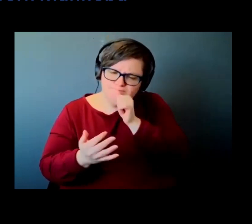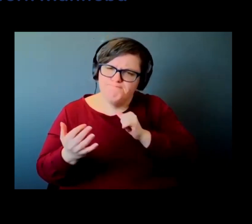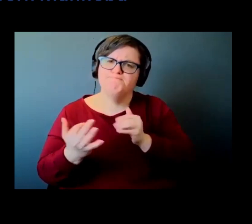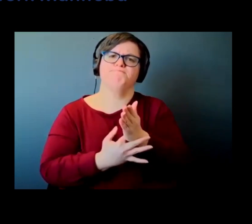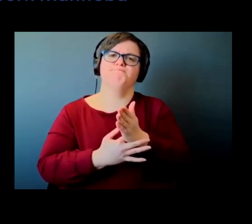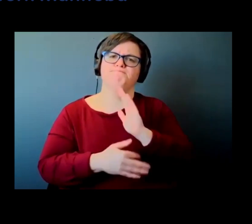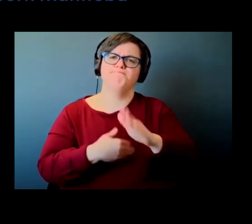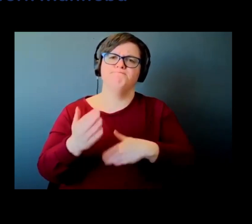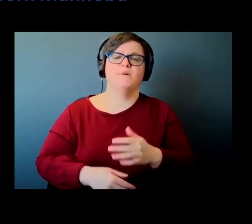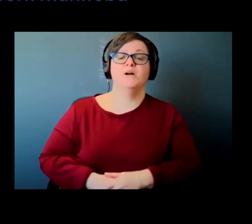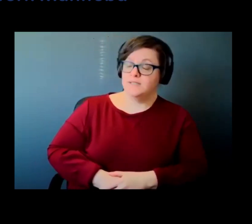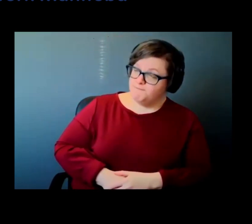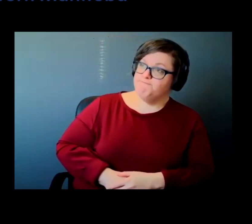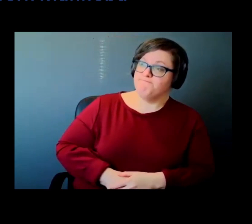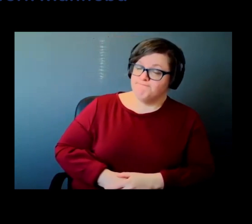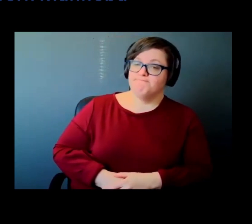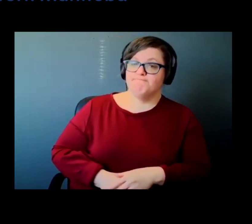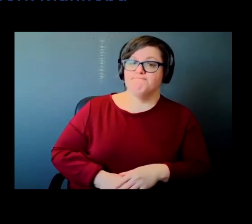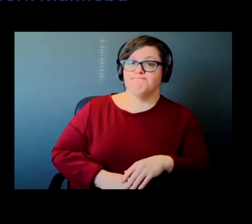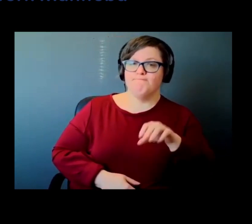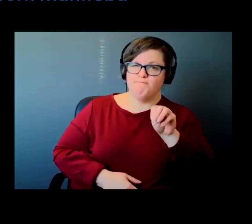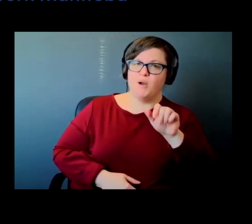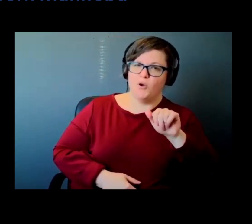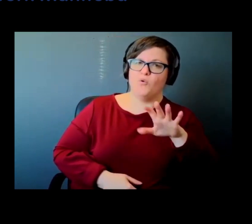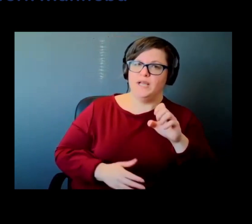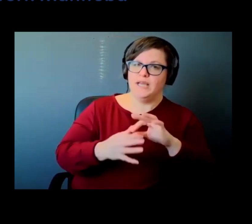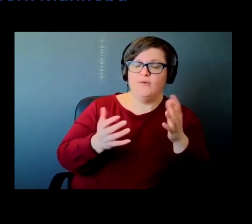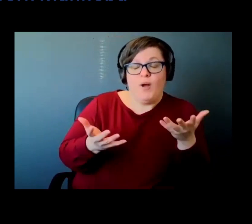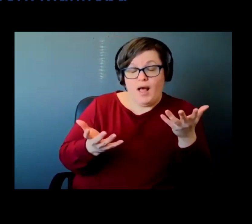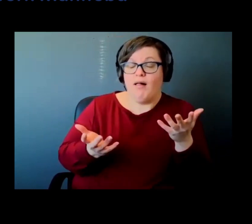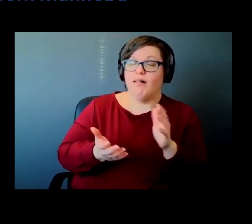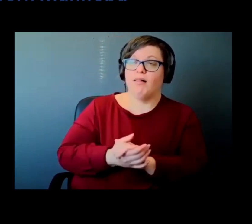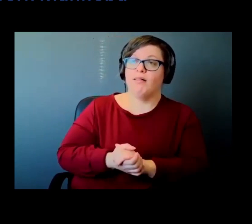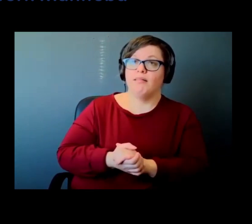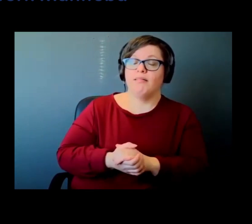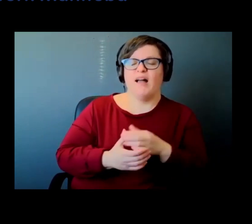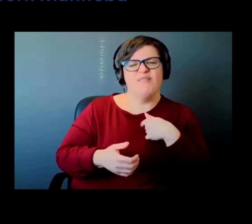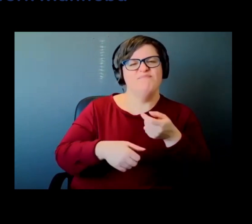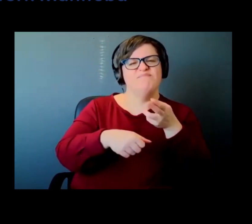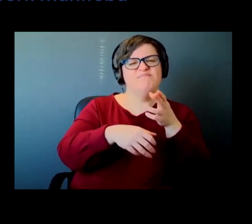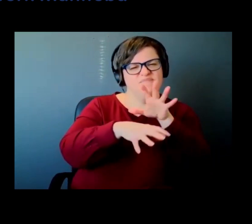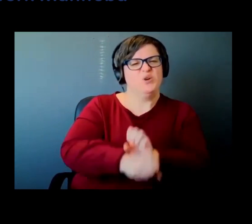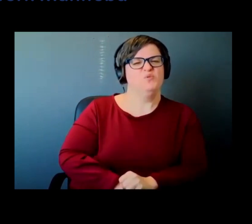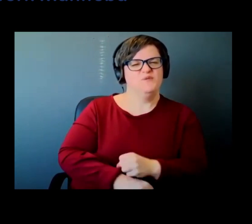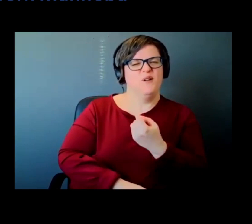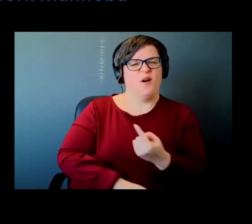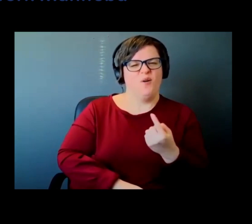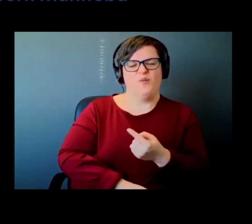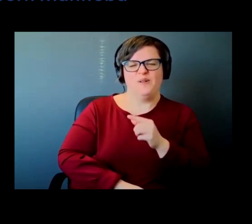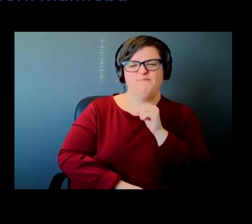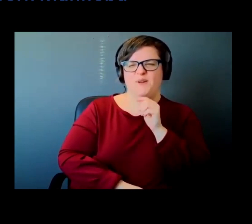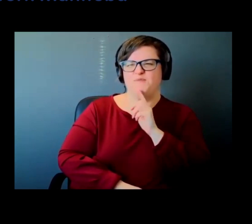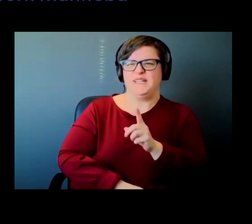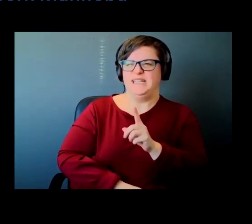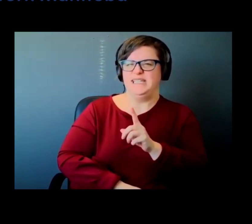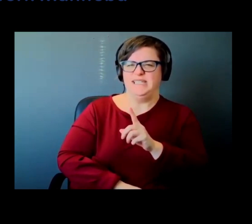Well, I'm not, like, I'm used to being alone, so I'm not necessarily lonely. Maybe in the beginning I was,